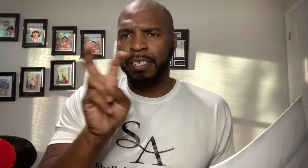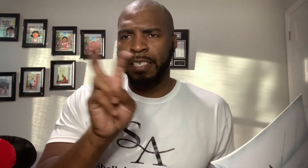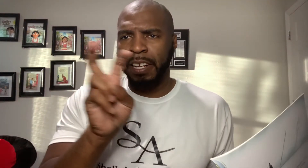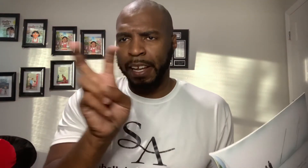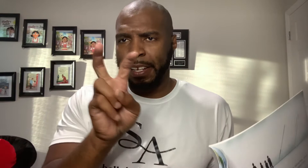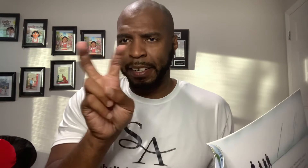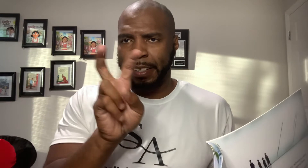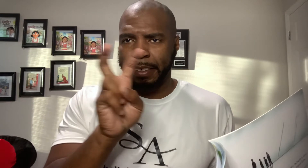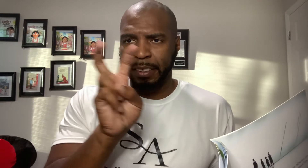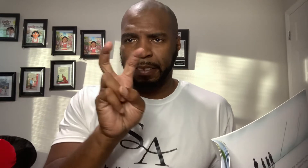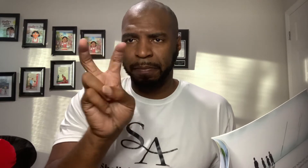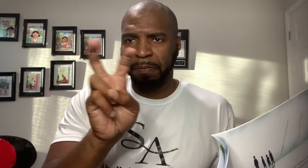snake.